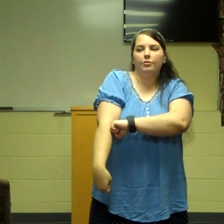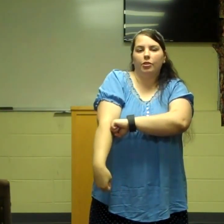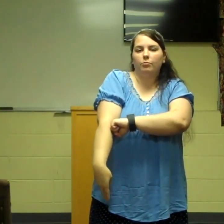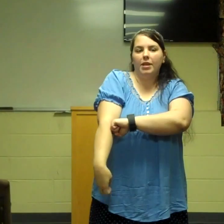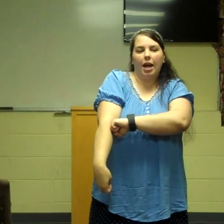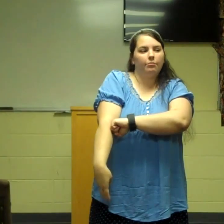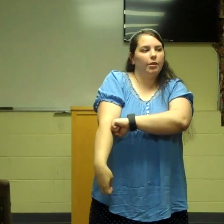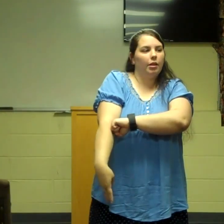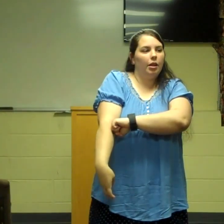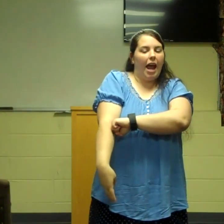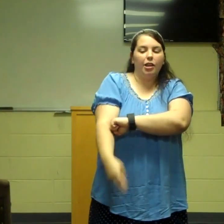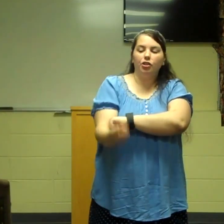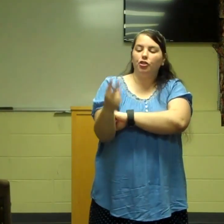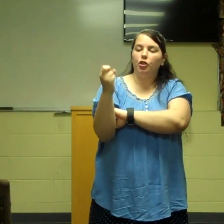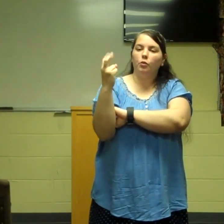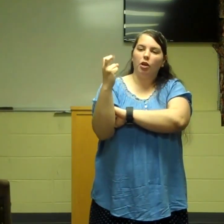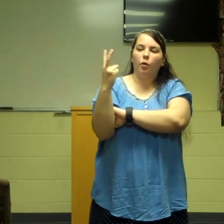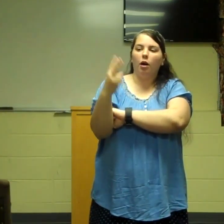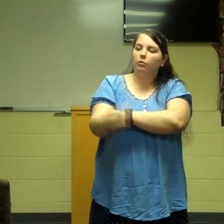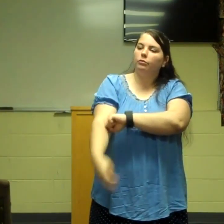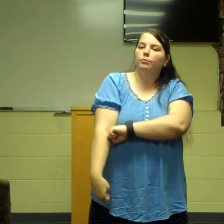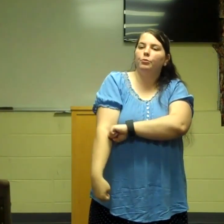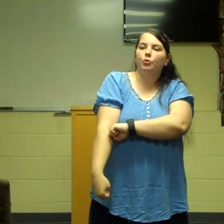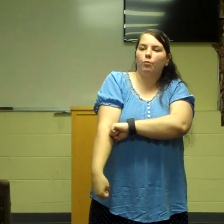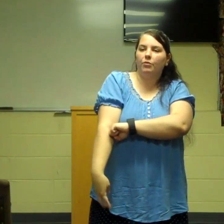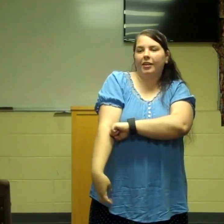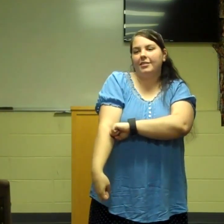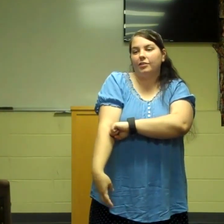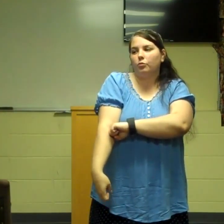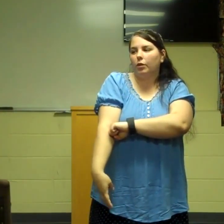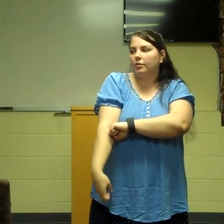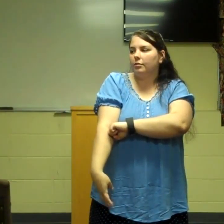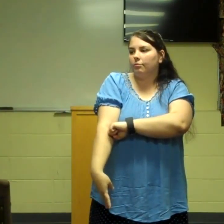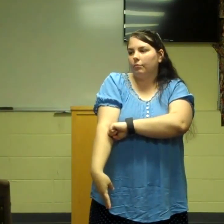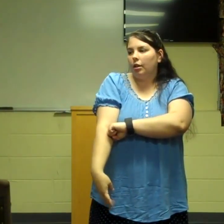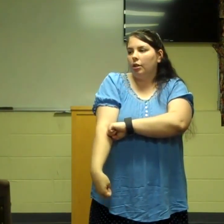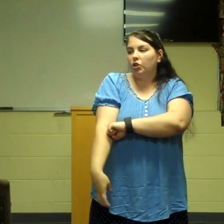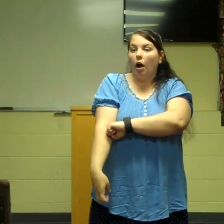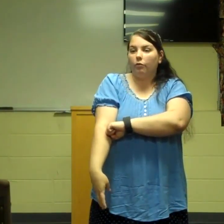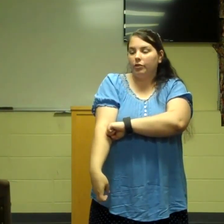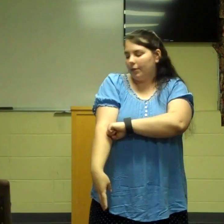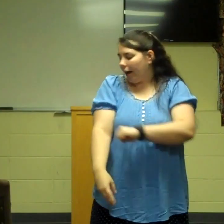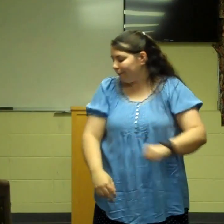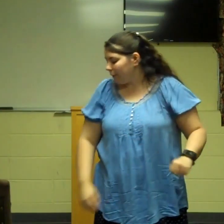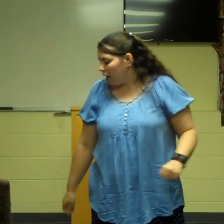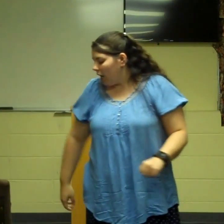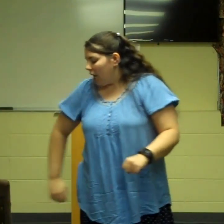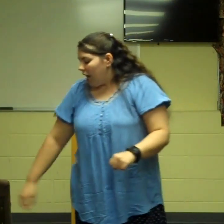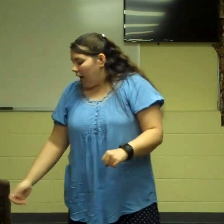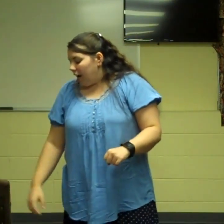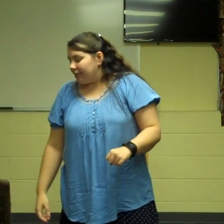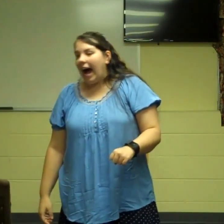to midnight. And you just do a 12 because that's when it's 12 is midnight.